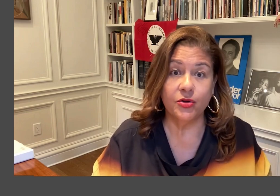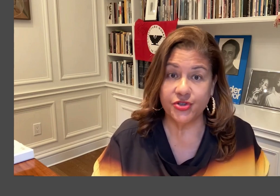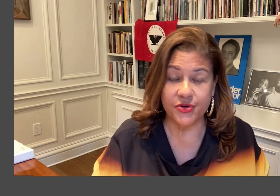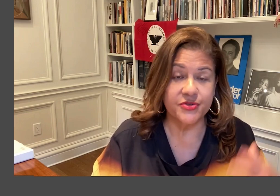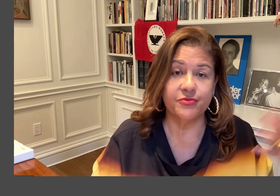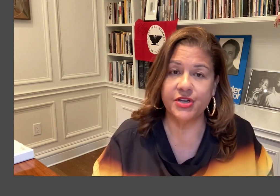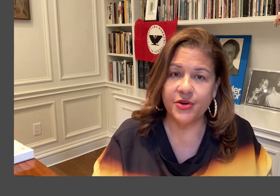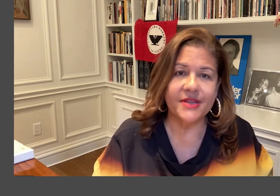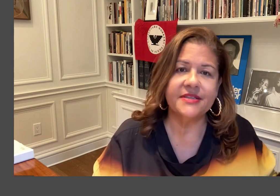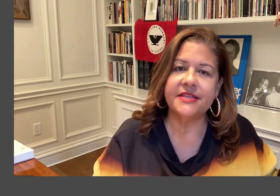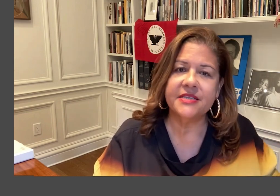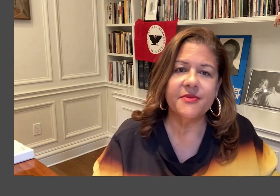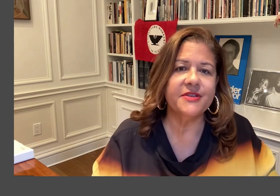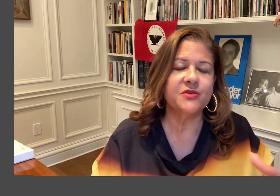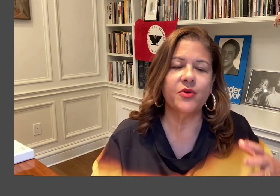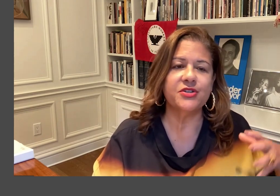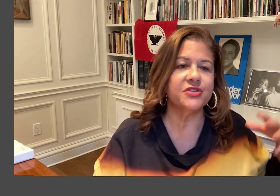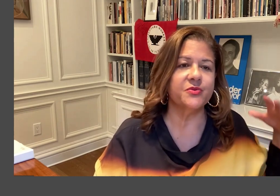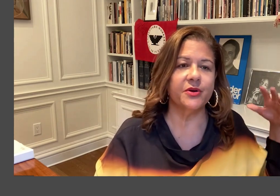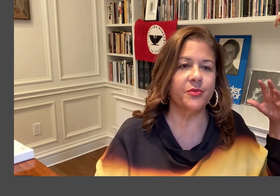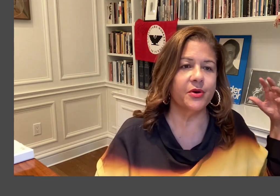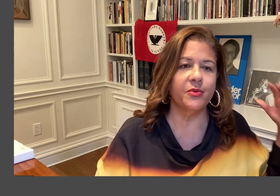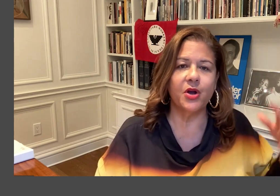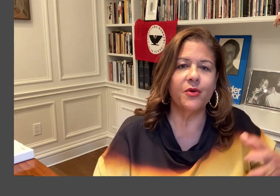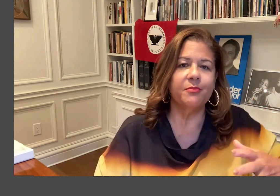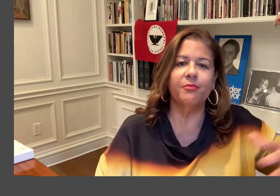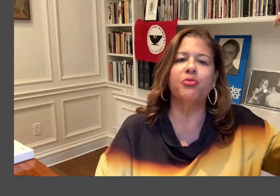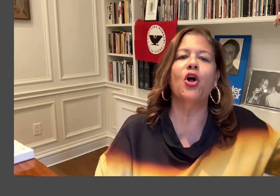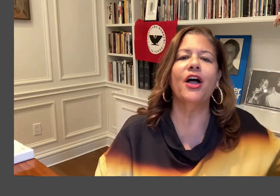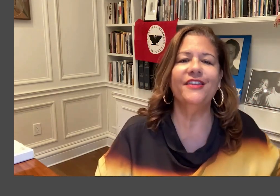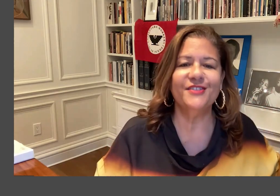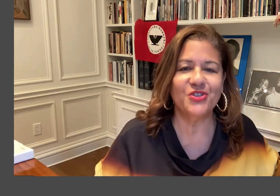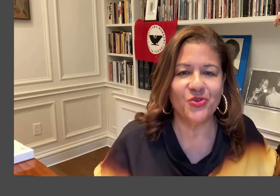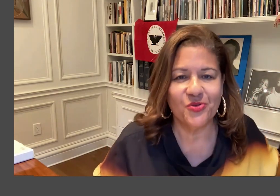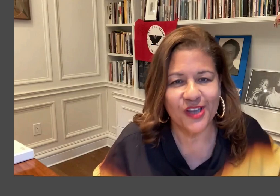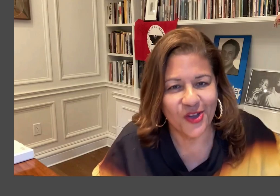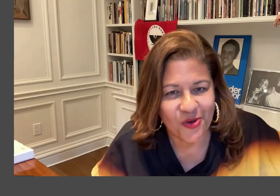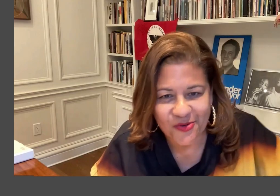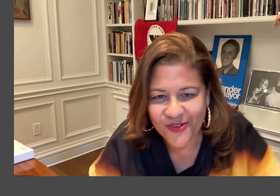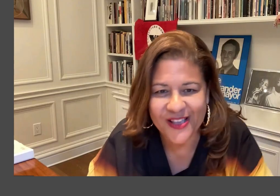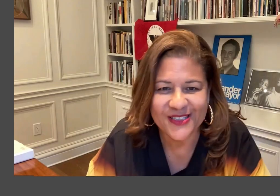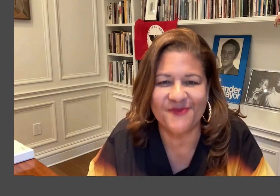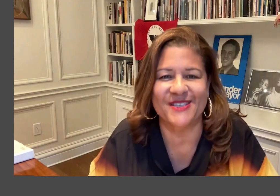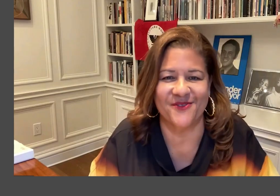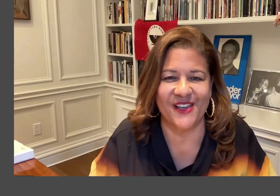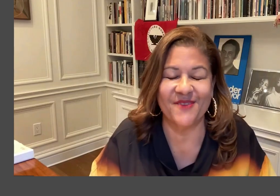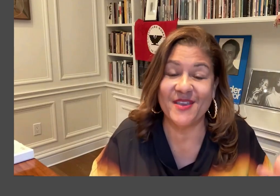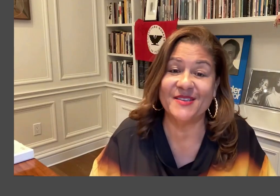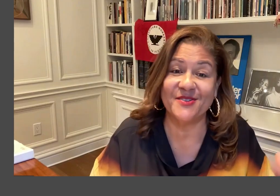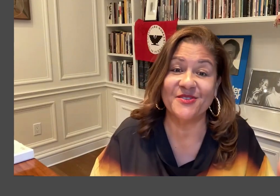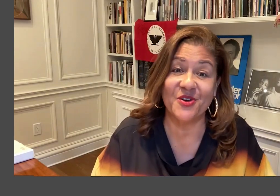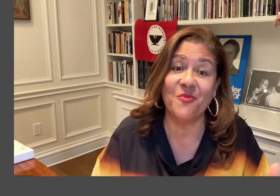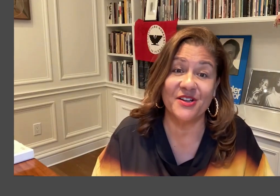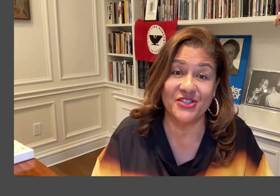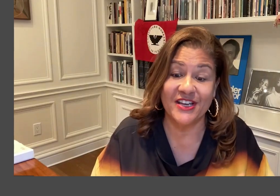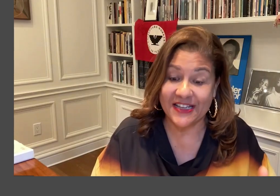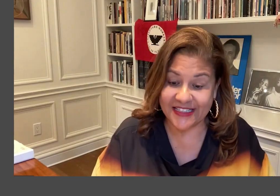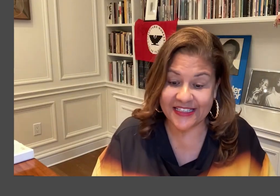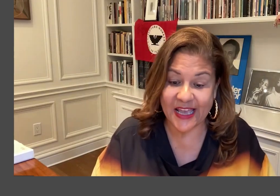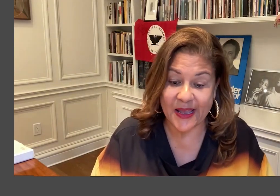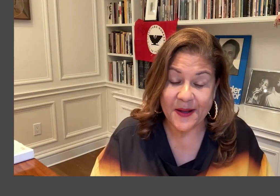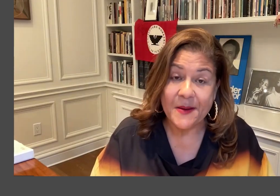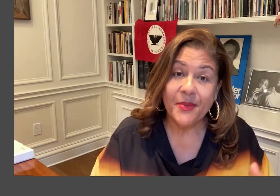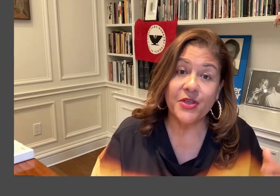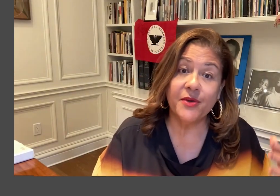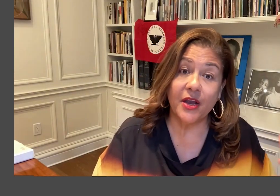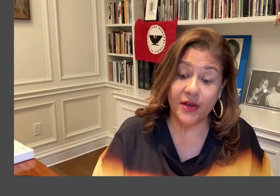so many cultures, and some of these questions we're going broad, so you can go specific because there's so much